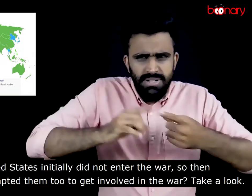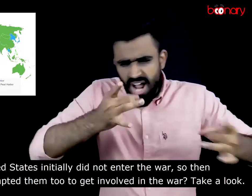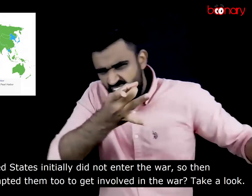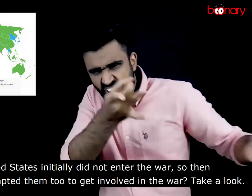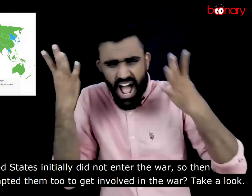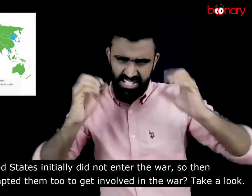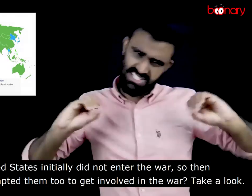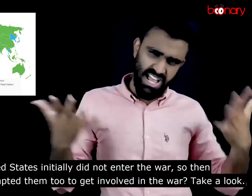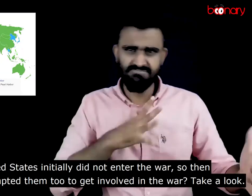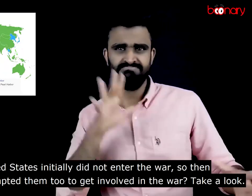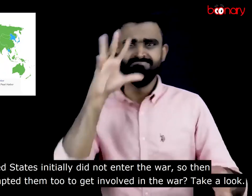to get involved in the war?